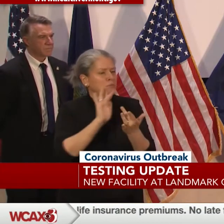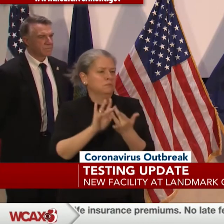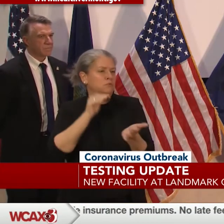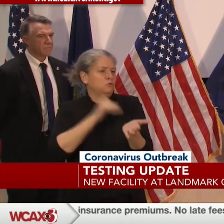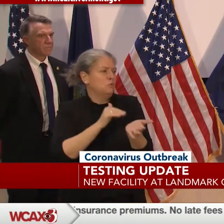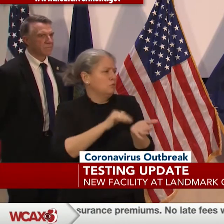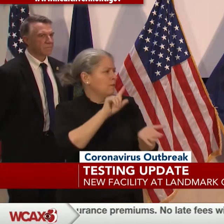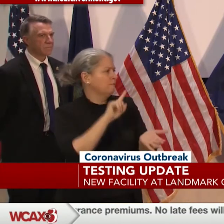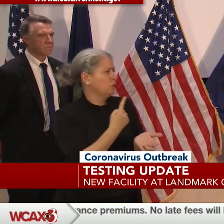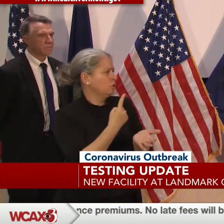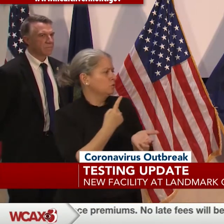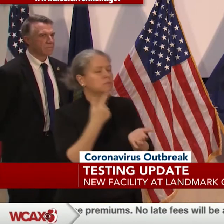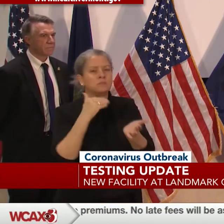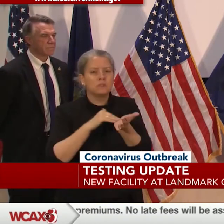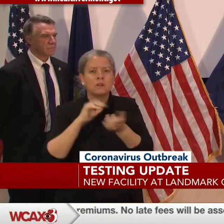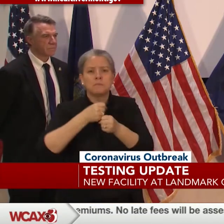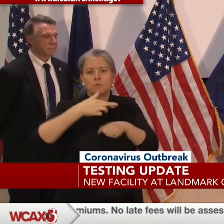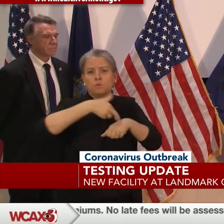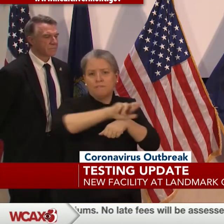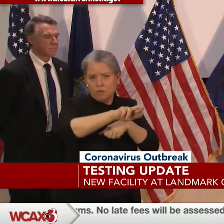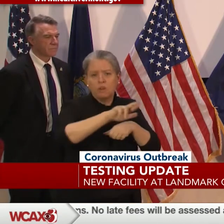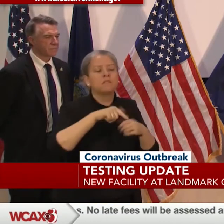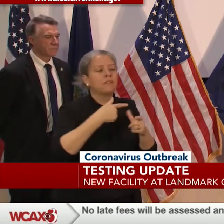to meet this public health crisis head on.